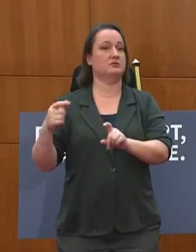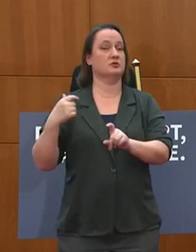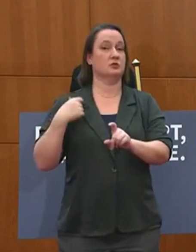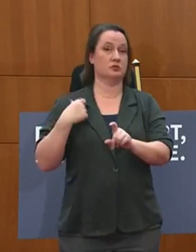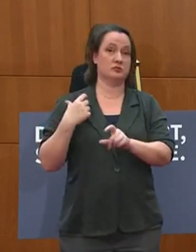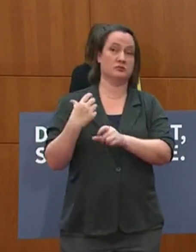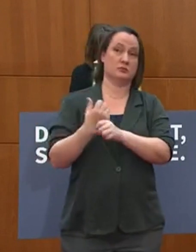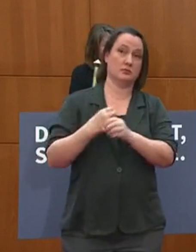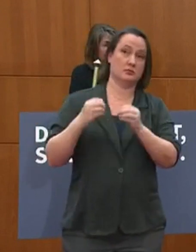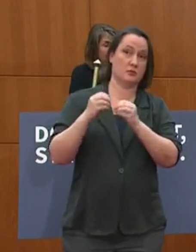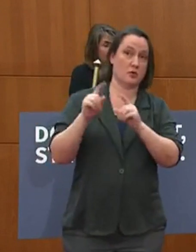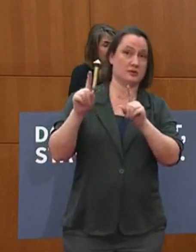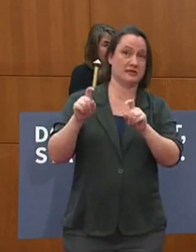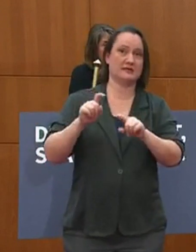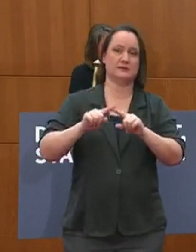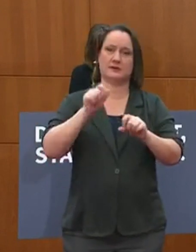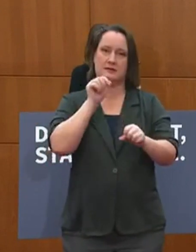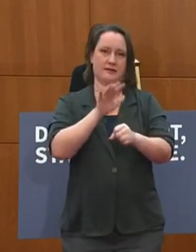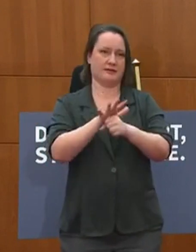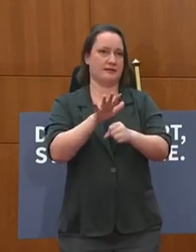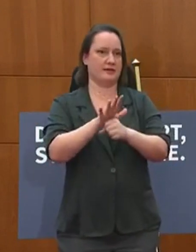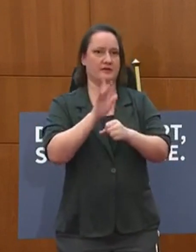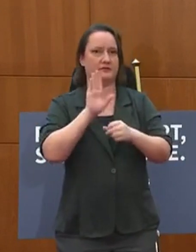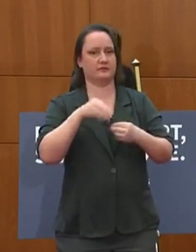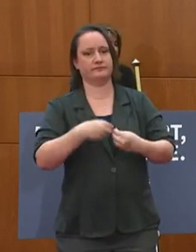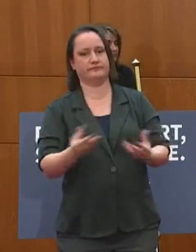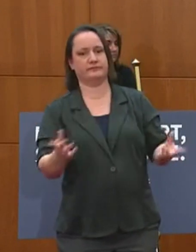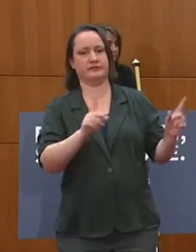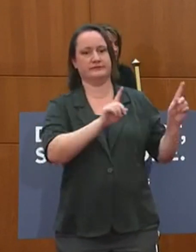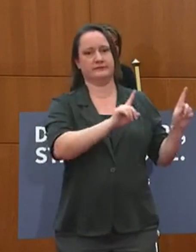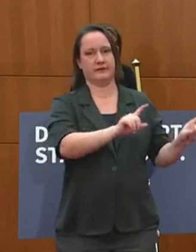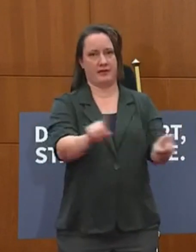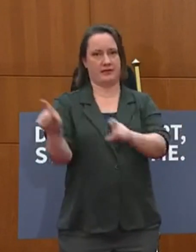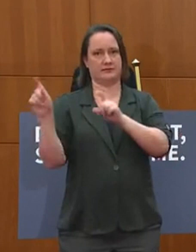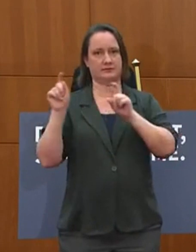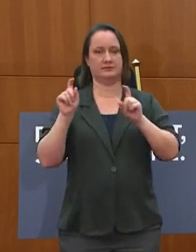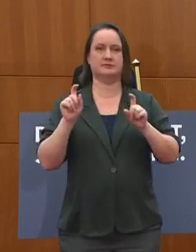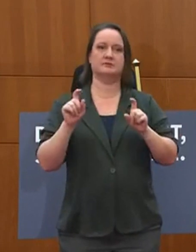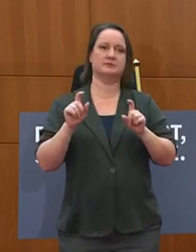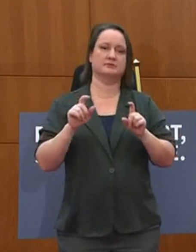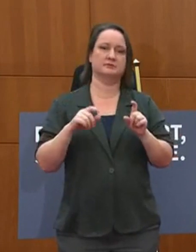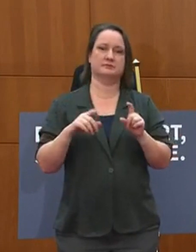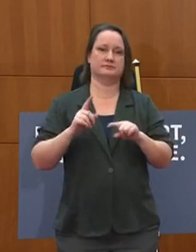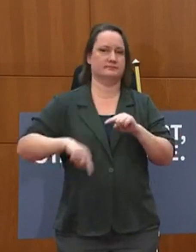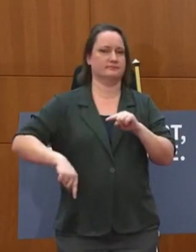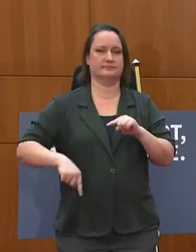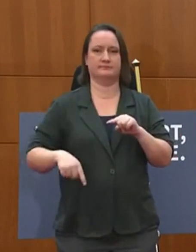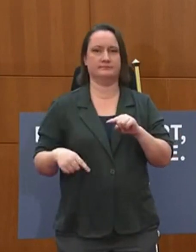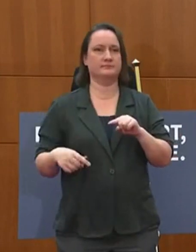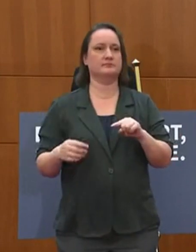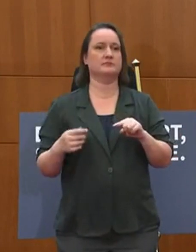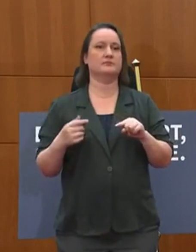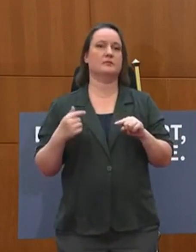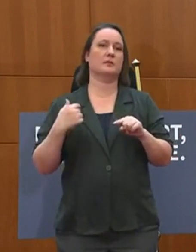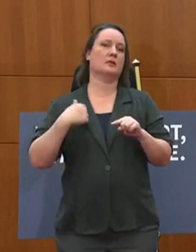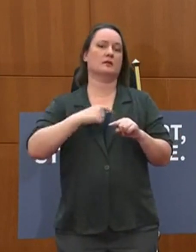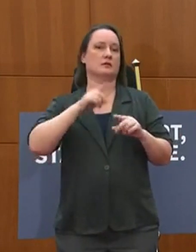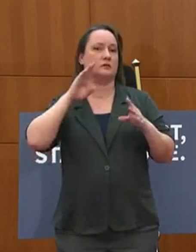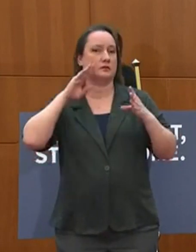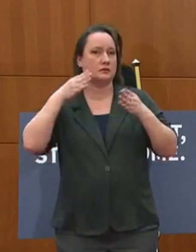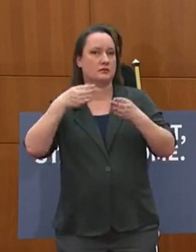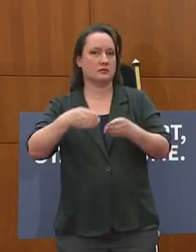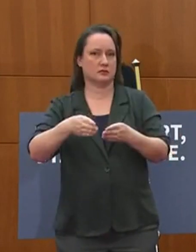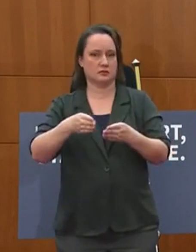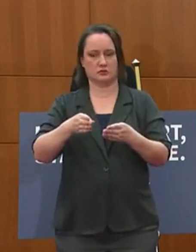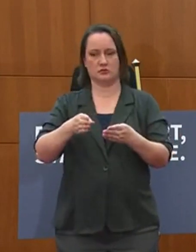but it's not at the level where we can just do broad-based, population-based testing. So we have focused in on those